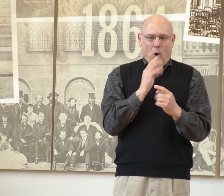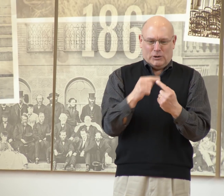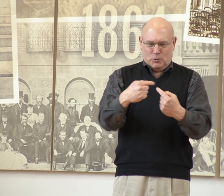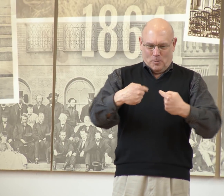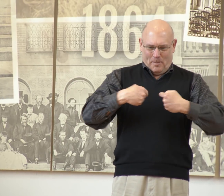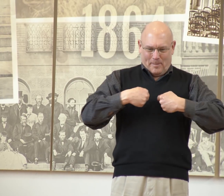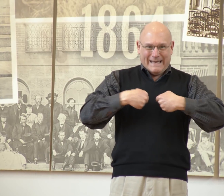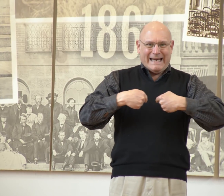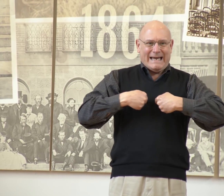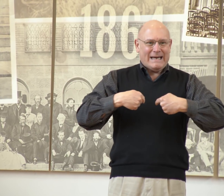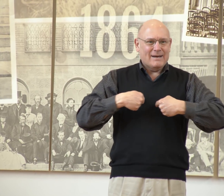performer who